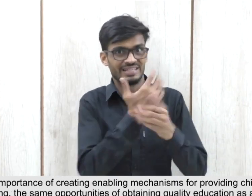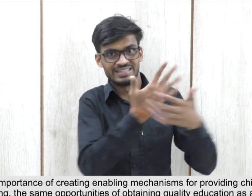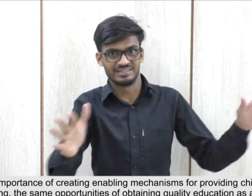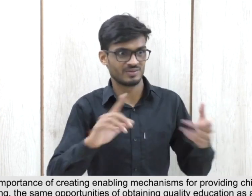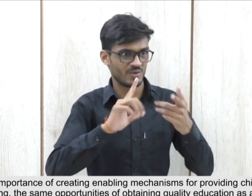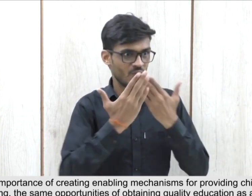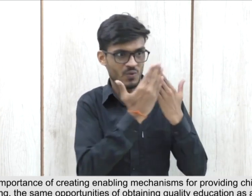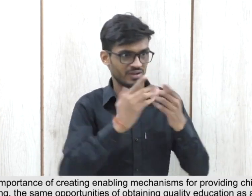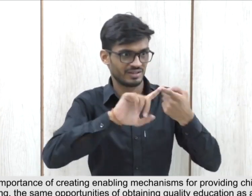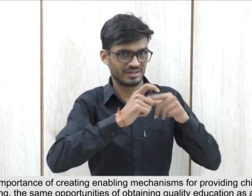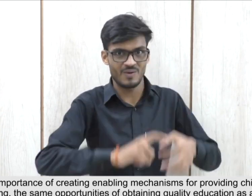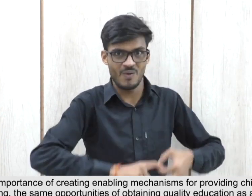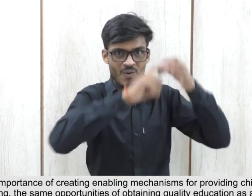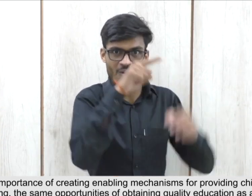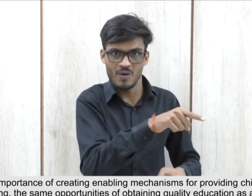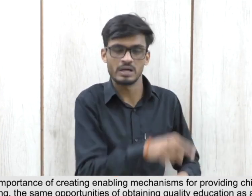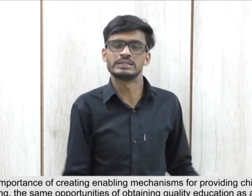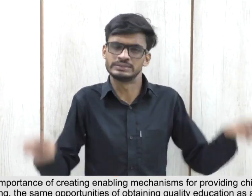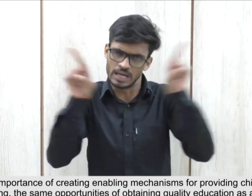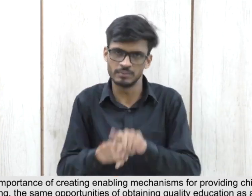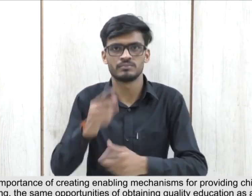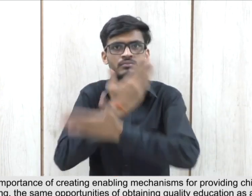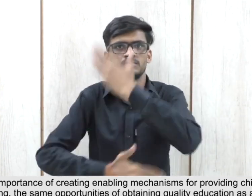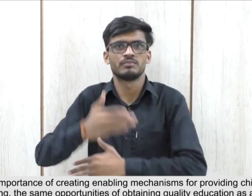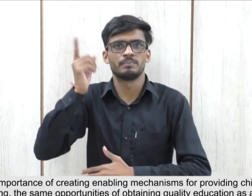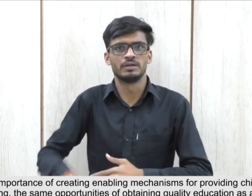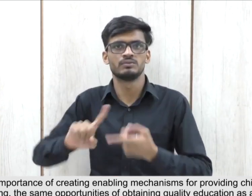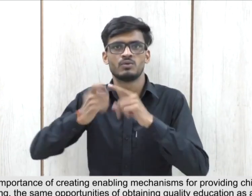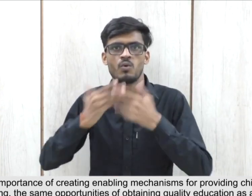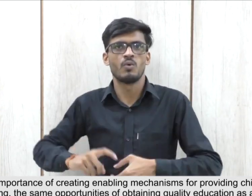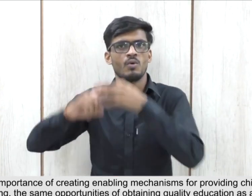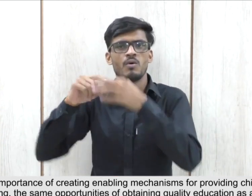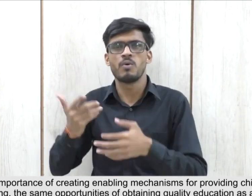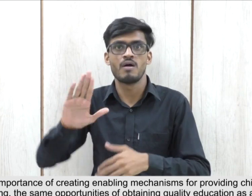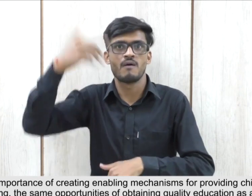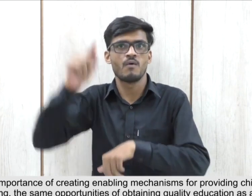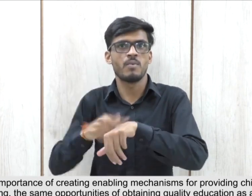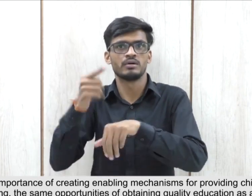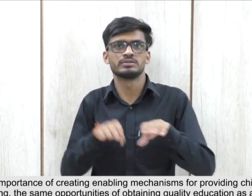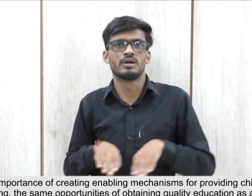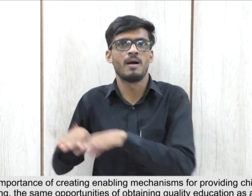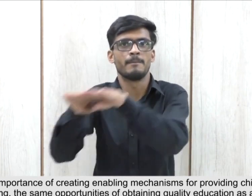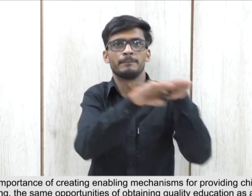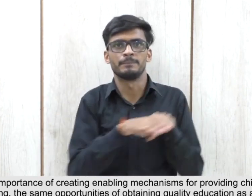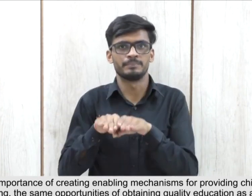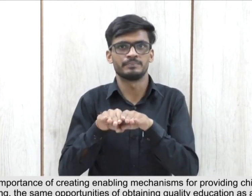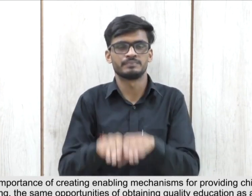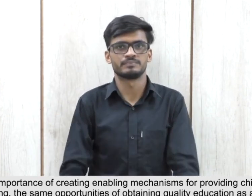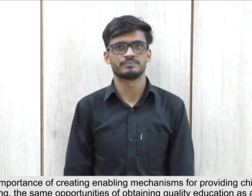Recognizes the importance of creating enabling mechanisms for providing children with special needs or Divyang the same opportunities of